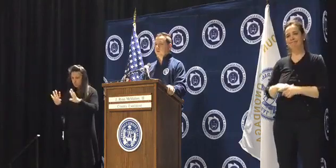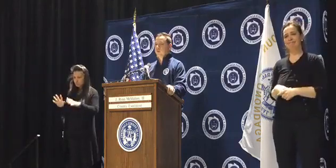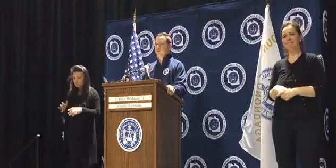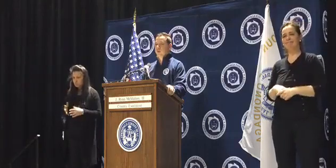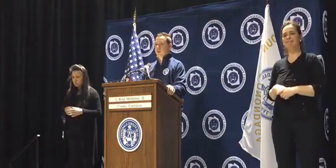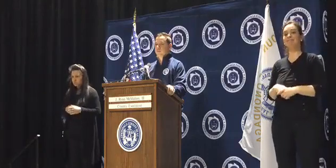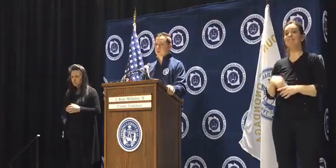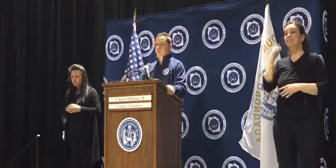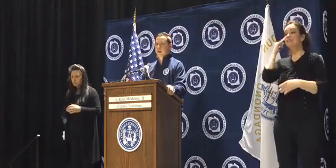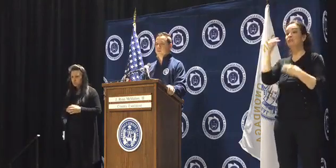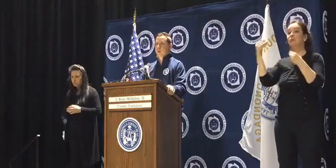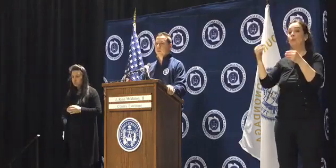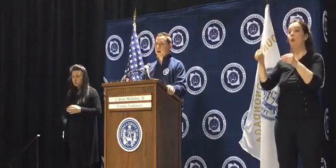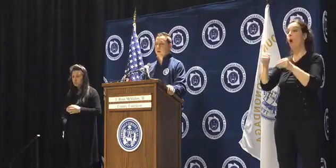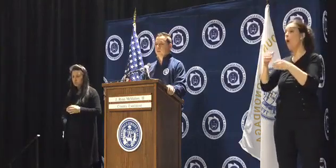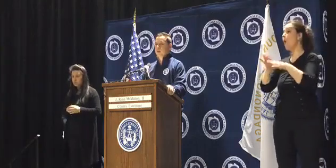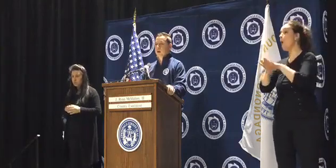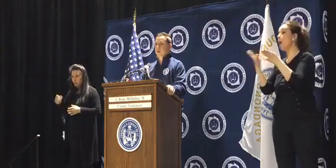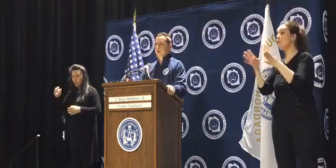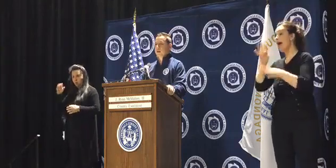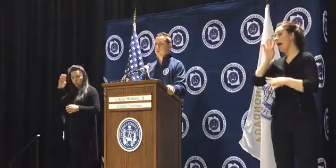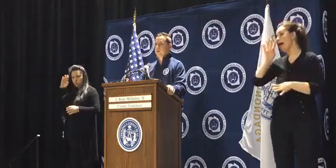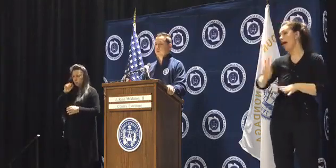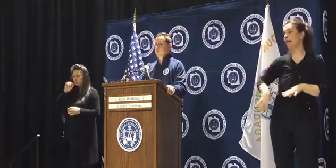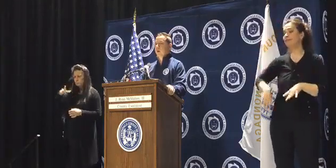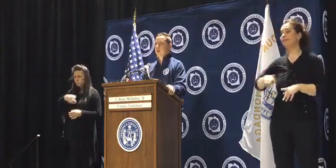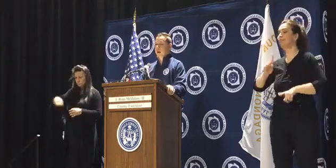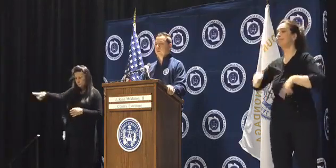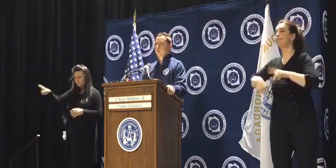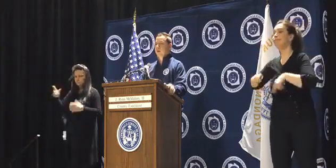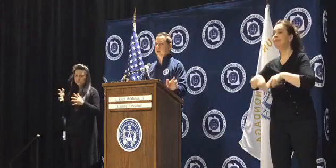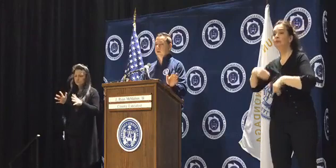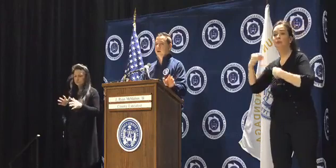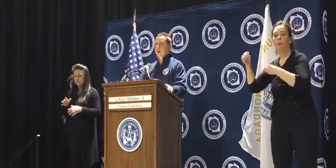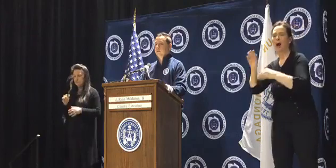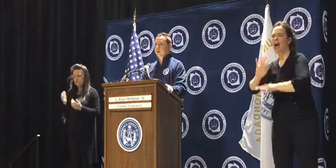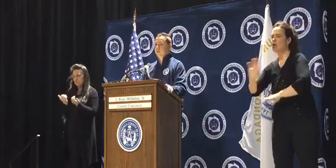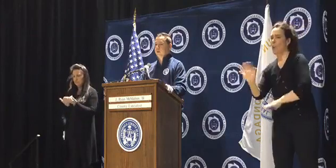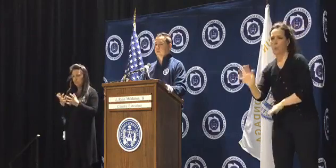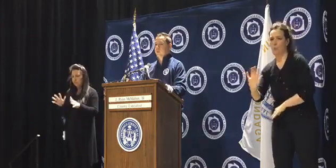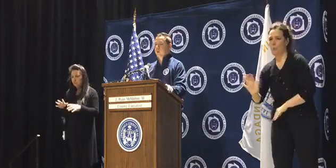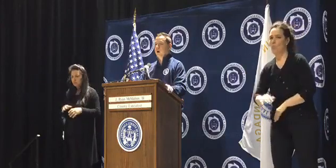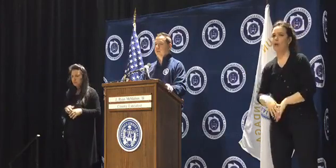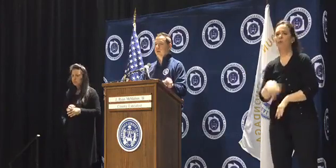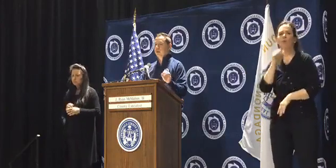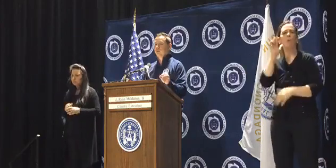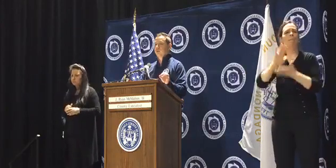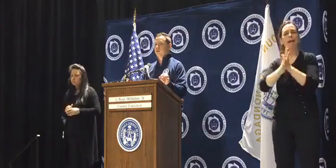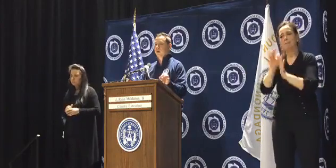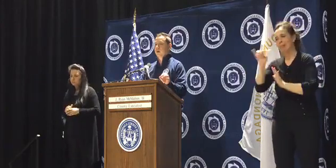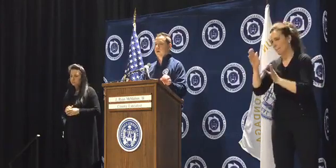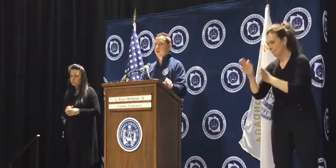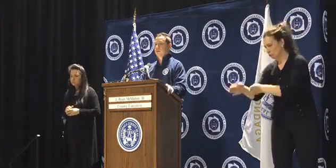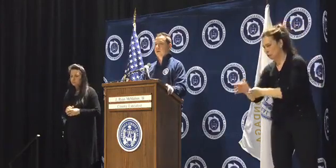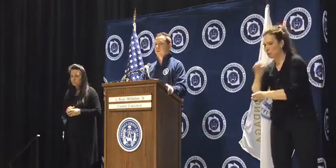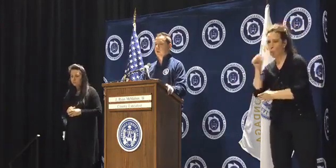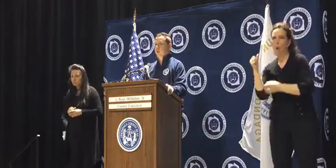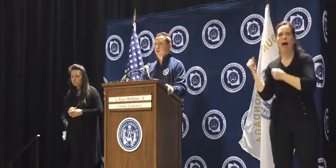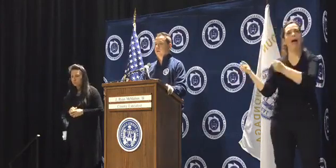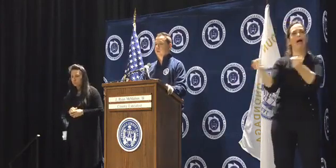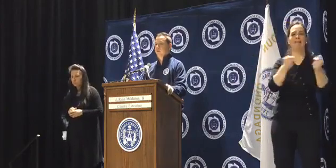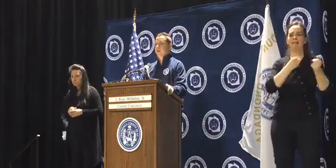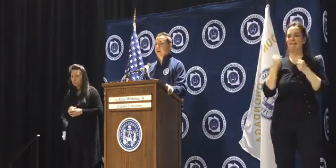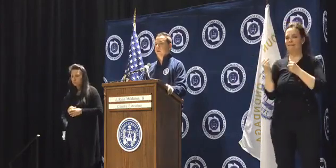who's supposed to be doing something to protect the public health, and they got to go deal with some knucklehead, okay? That's our advice. Our patience will be very